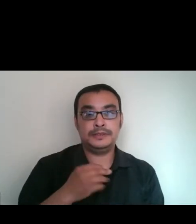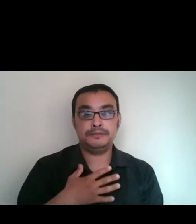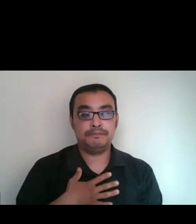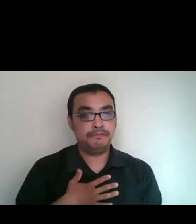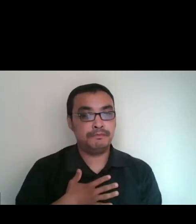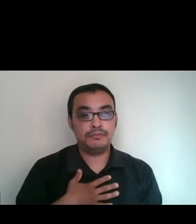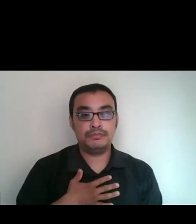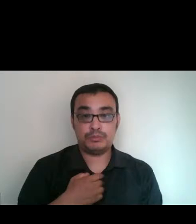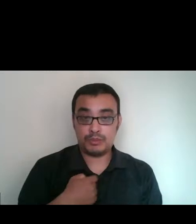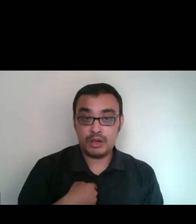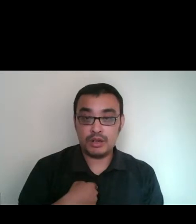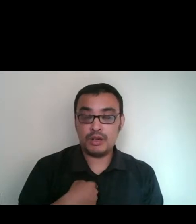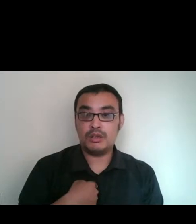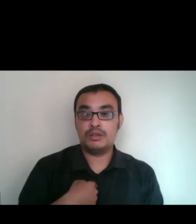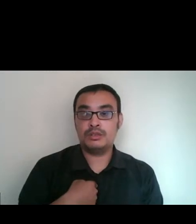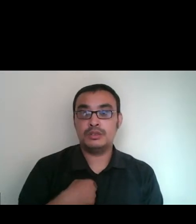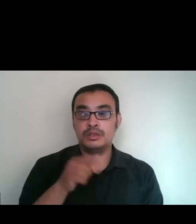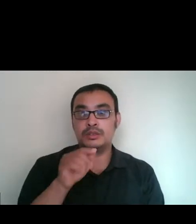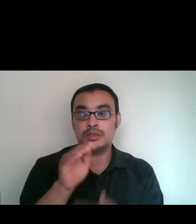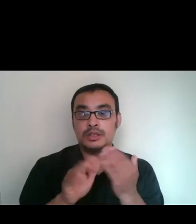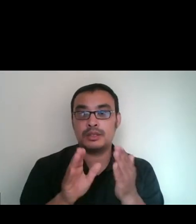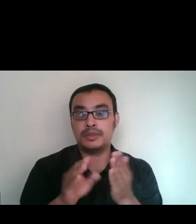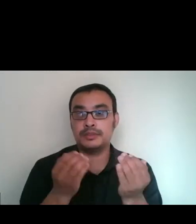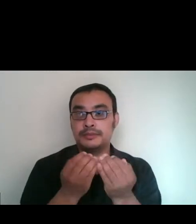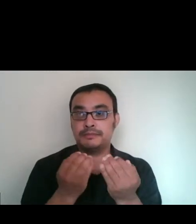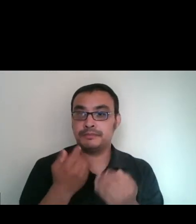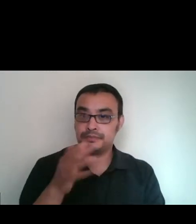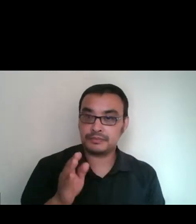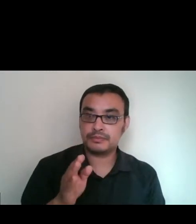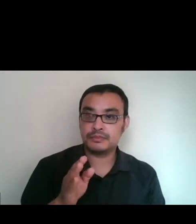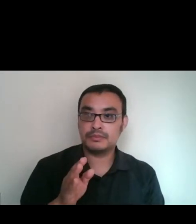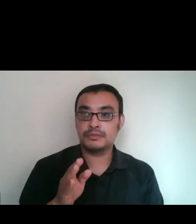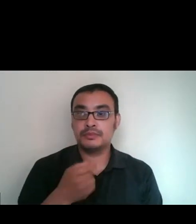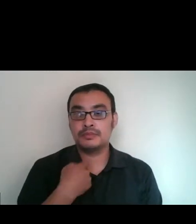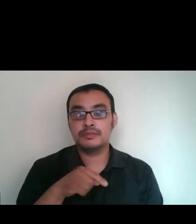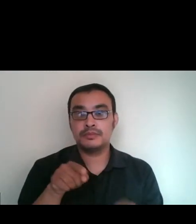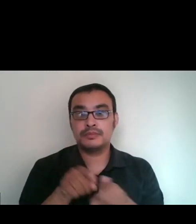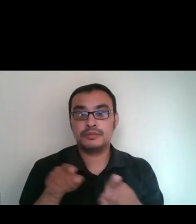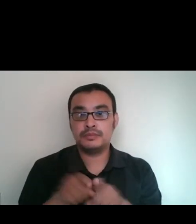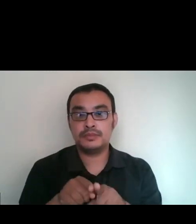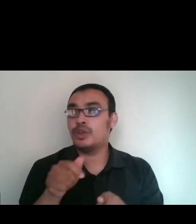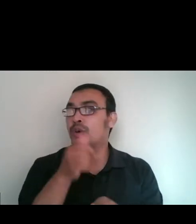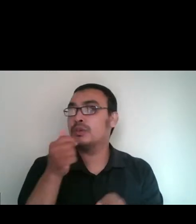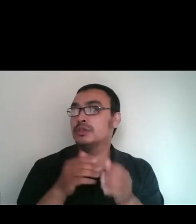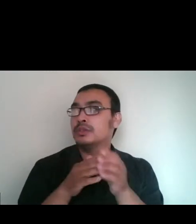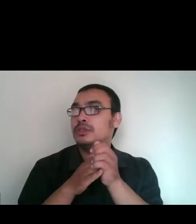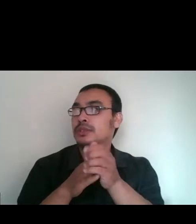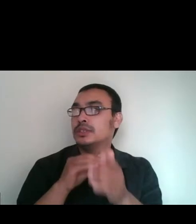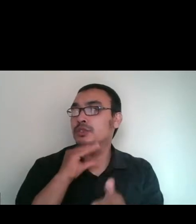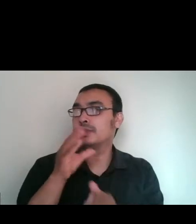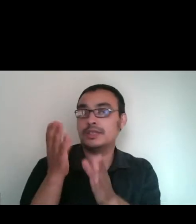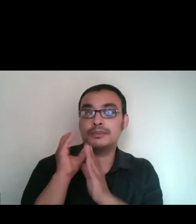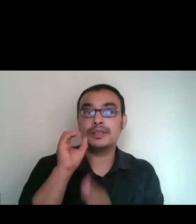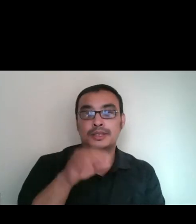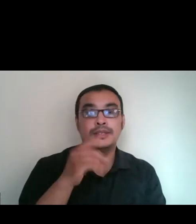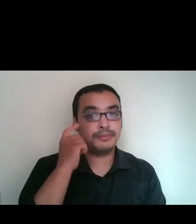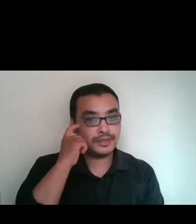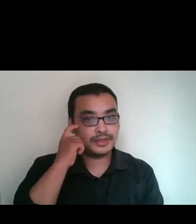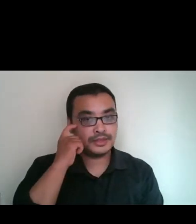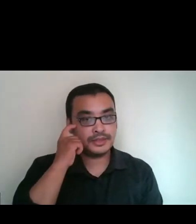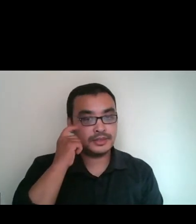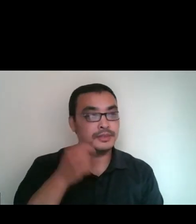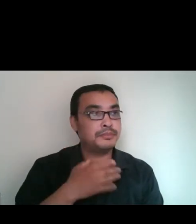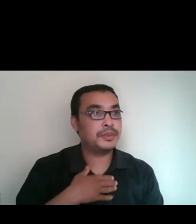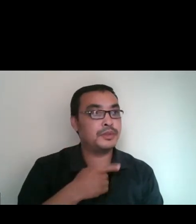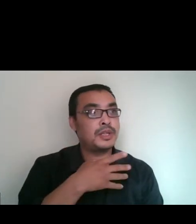and I think Anish has done that job. So that we are withdrawing and then other people will come. So it's amazing session for me.